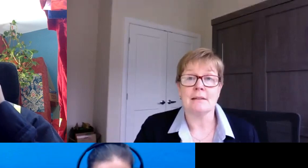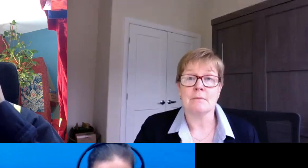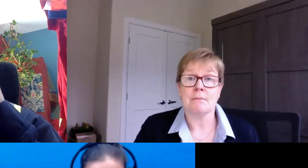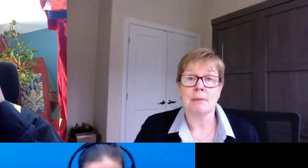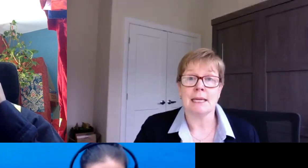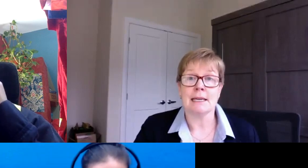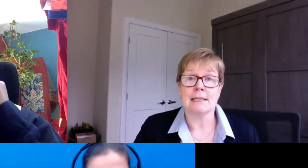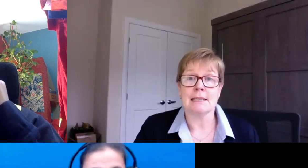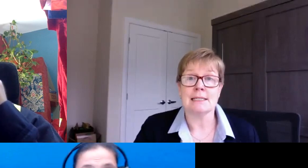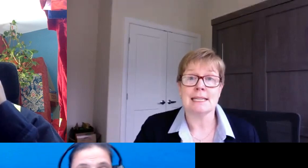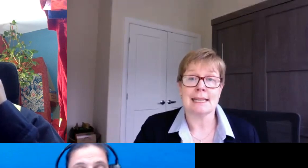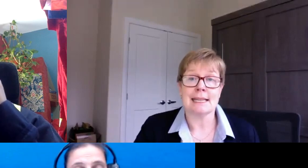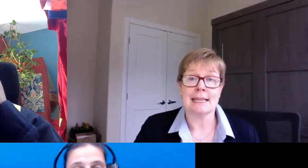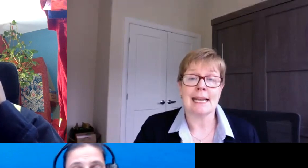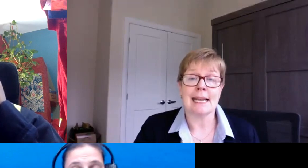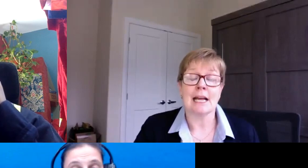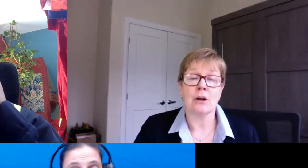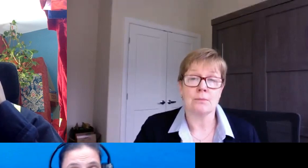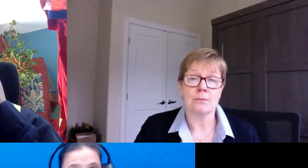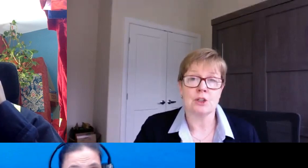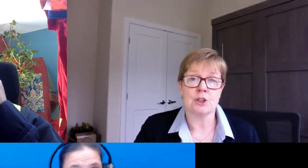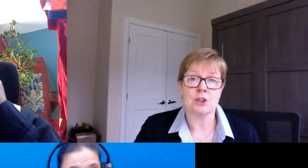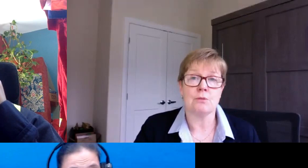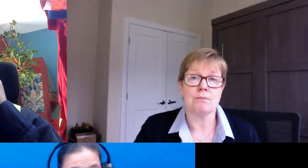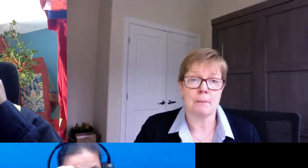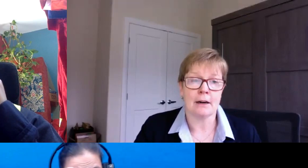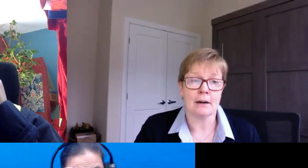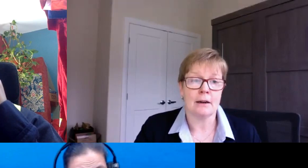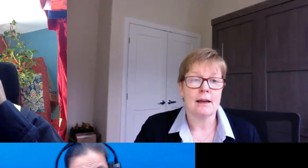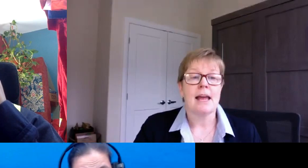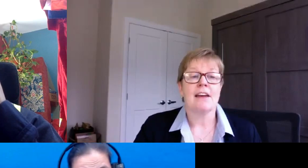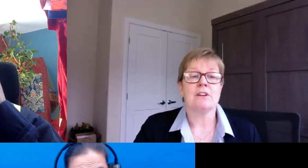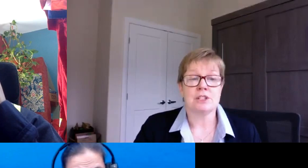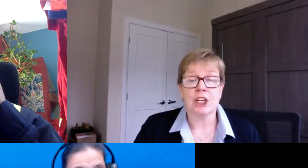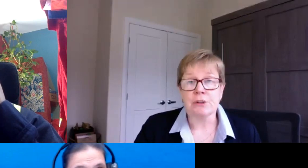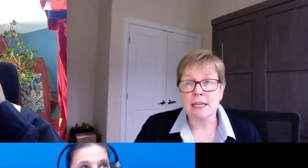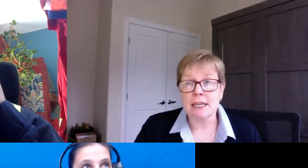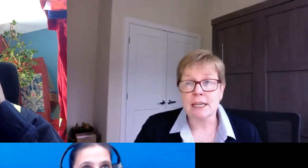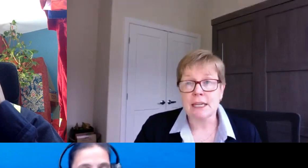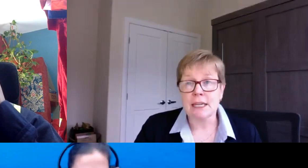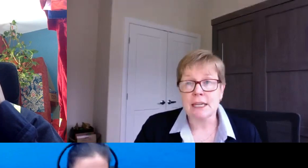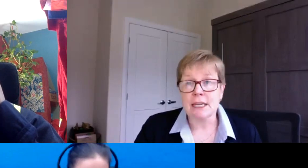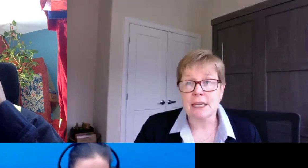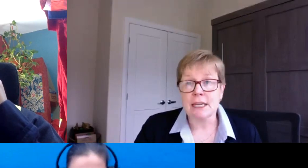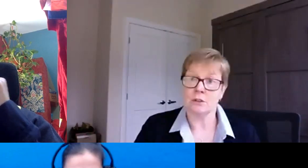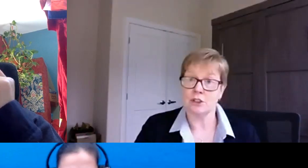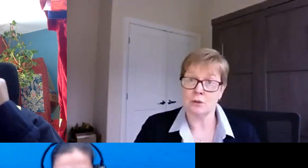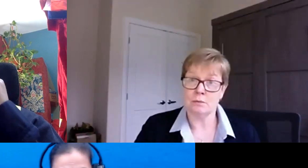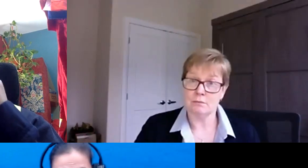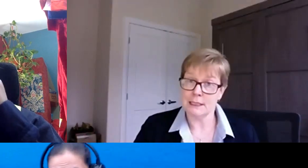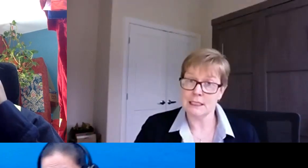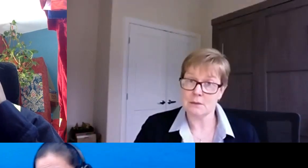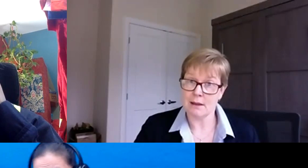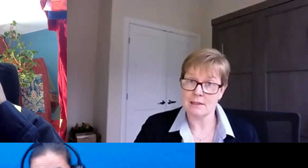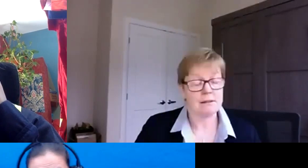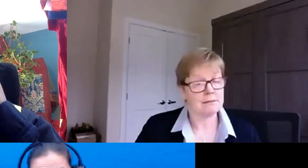that because that helps you prepare. If there are security clearances that you need to